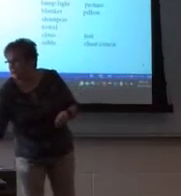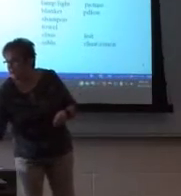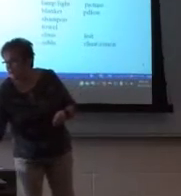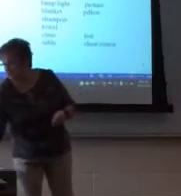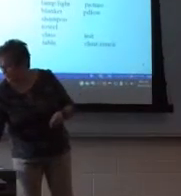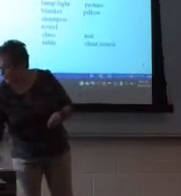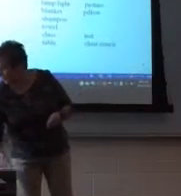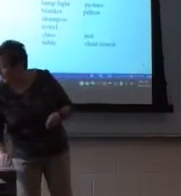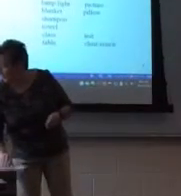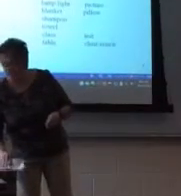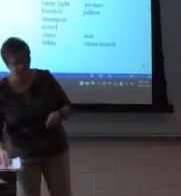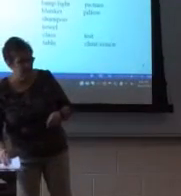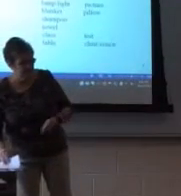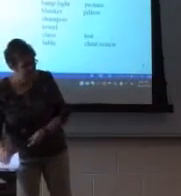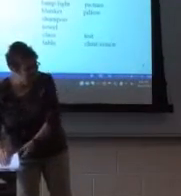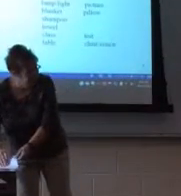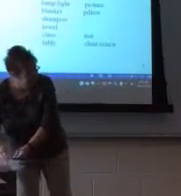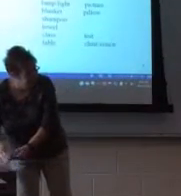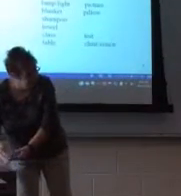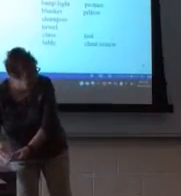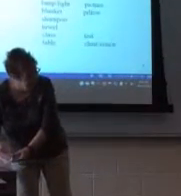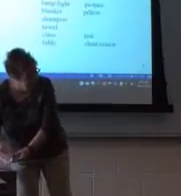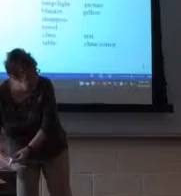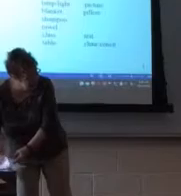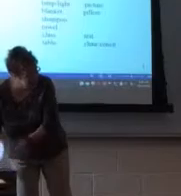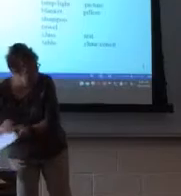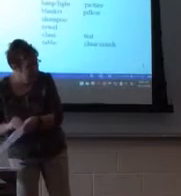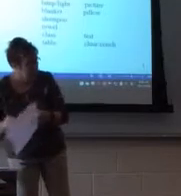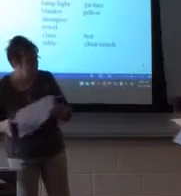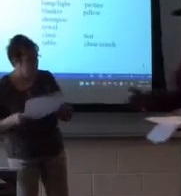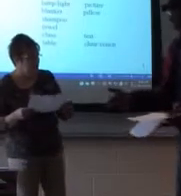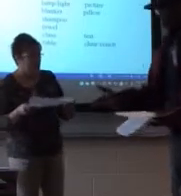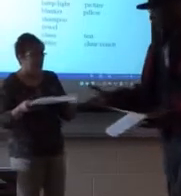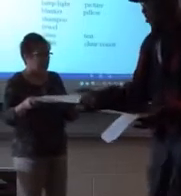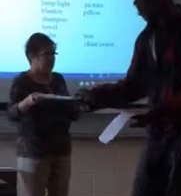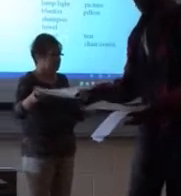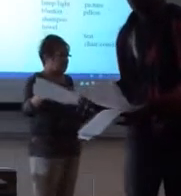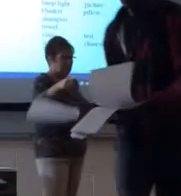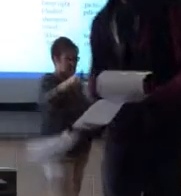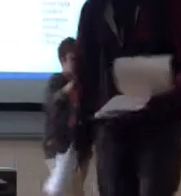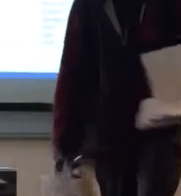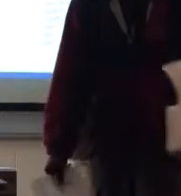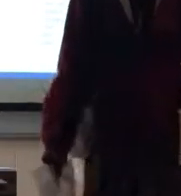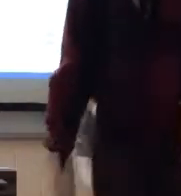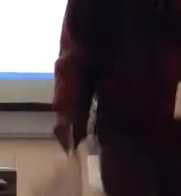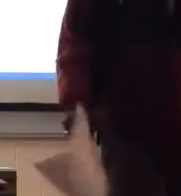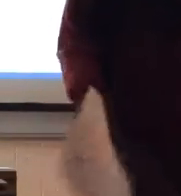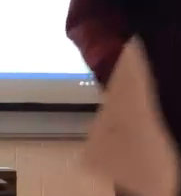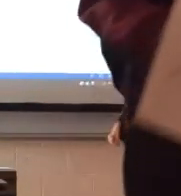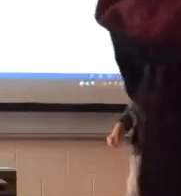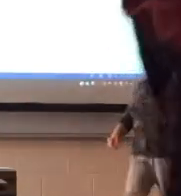Michael, somewhere out there this is for you. Yeah, okay. Somewhere out there are a couple of, you got them.